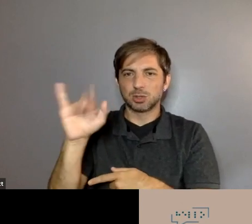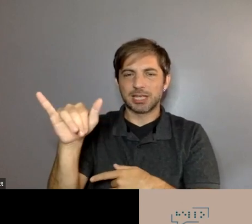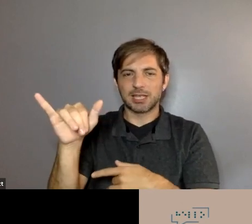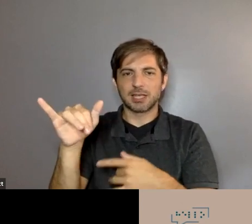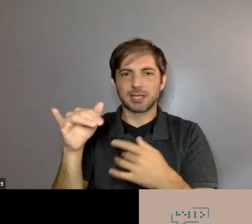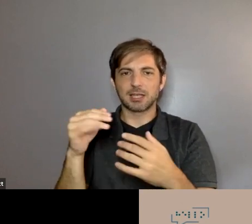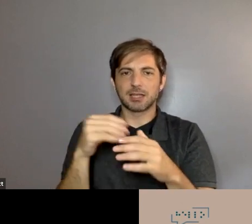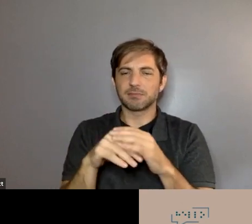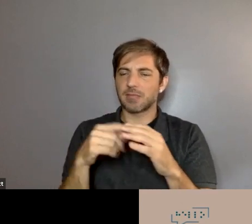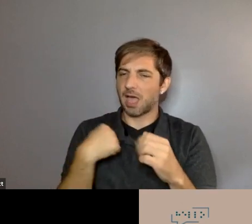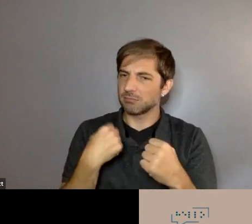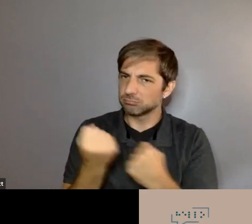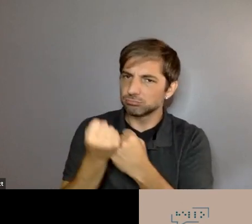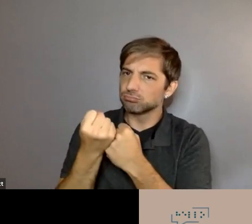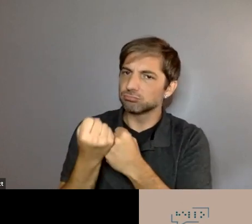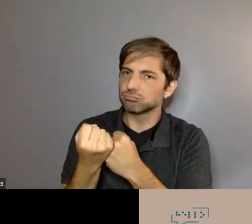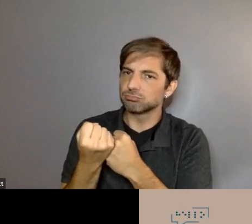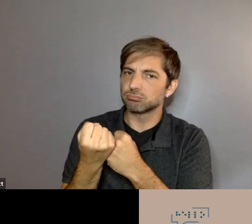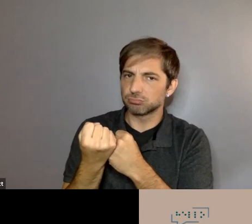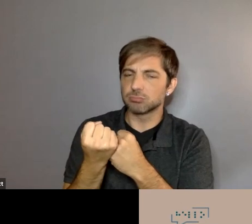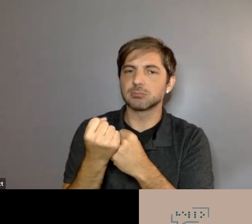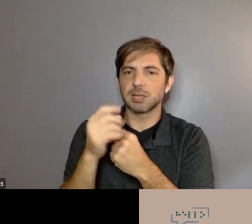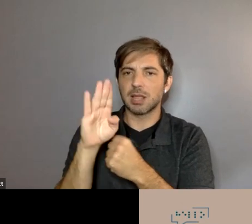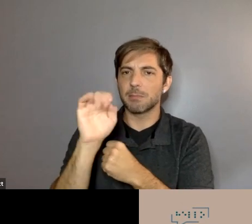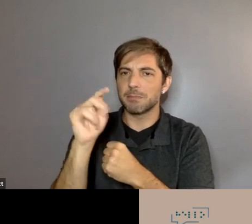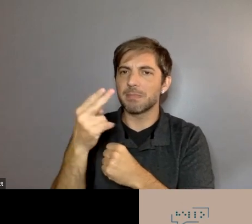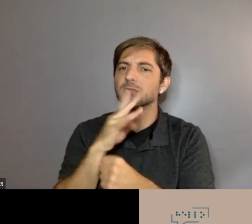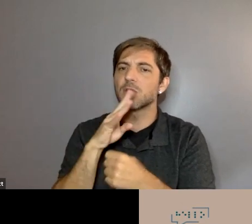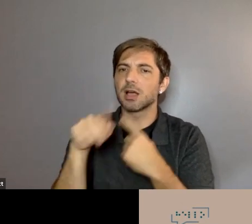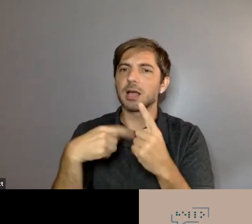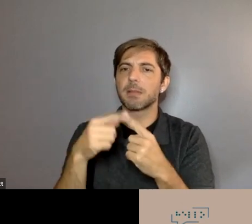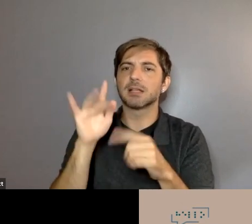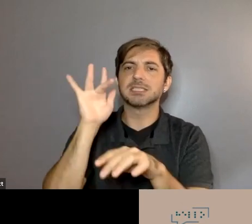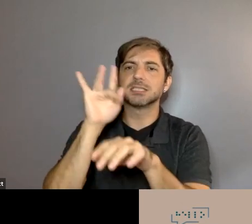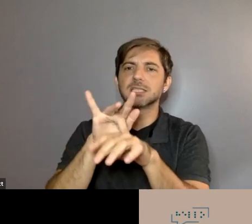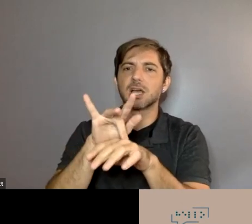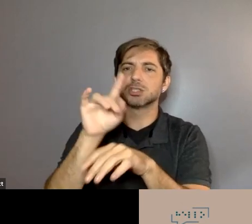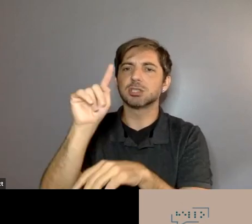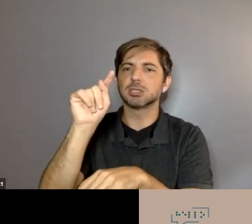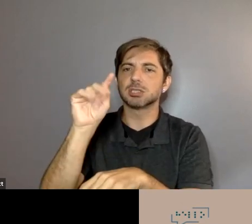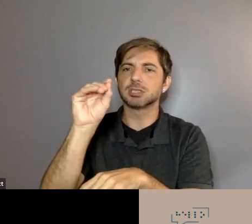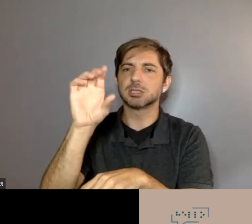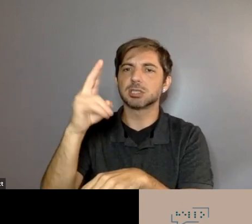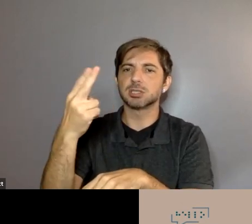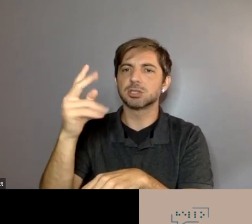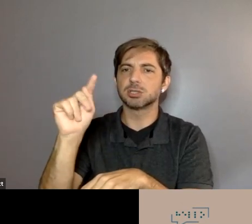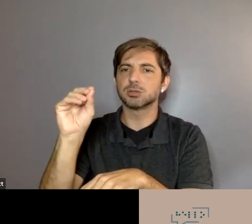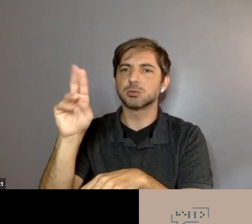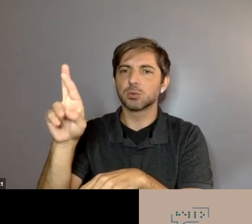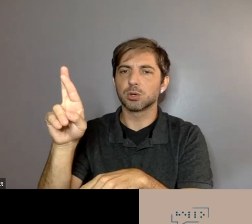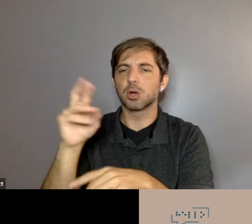up. You, Beth, talked about touch tours, and we're working on some haptic tours, hopefully